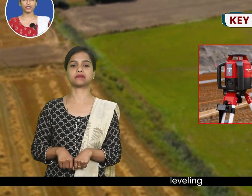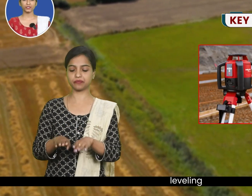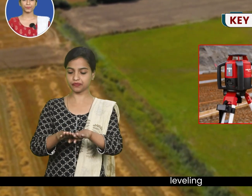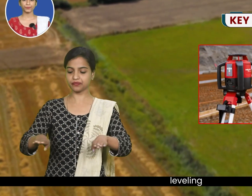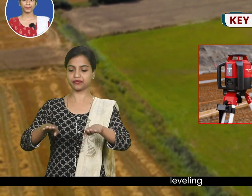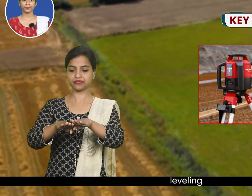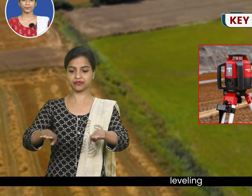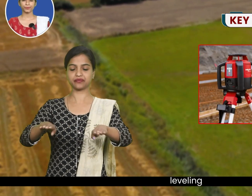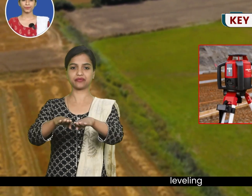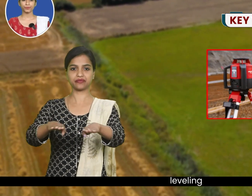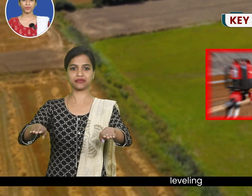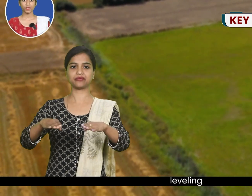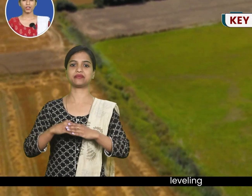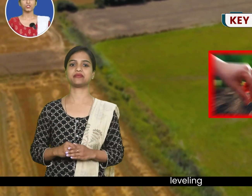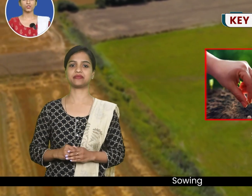leveling,